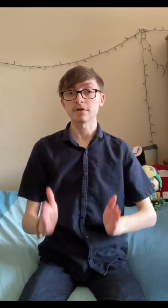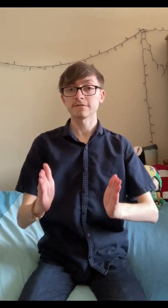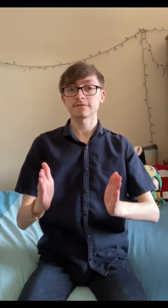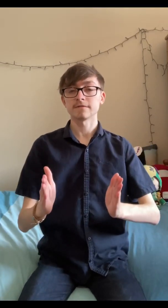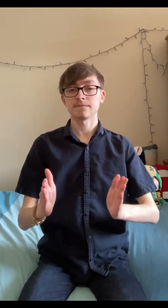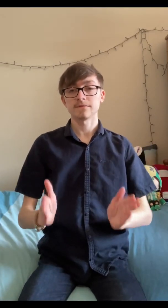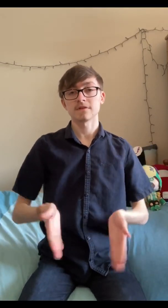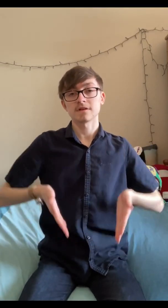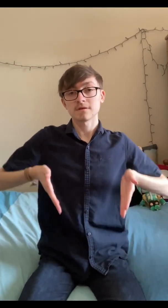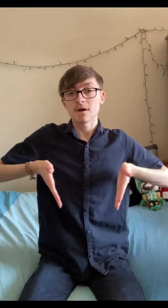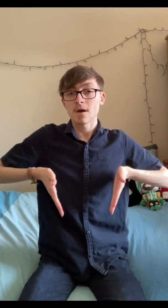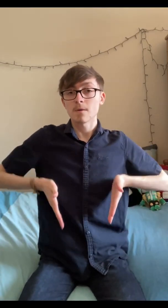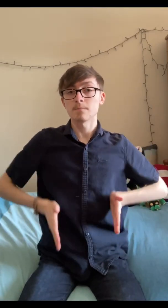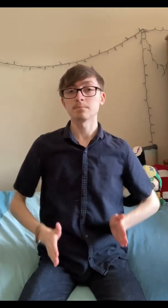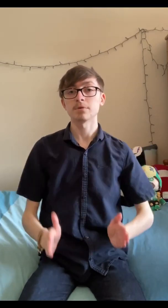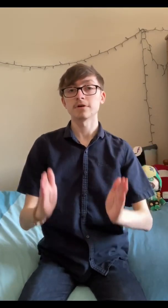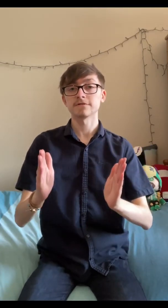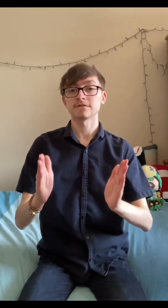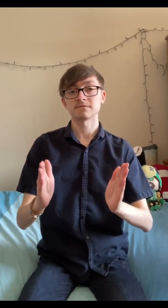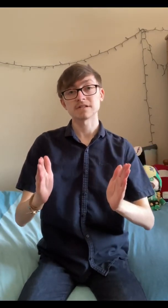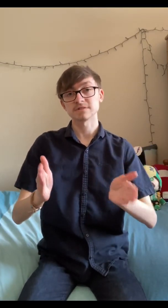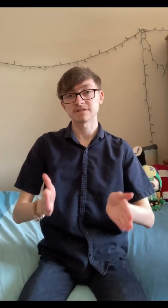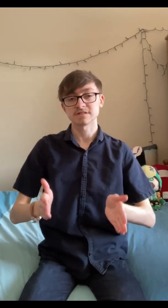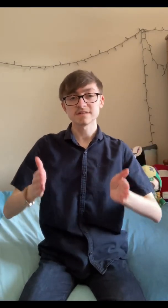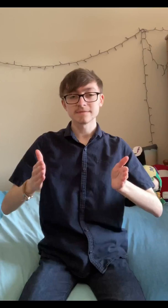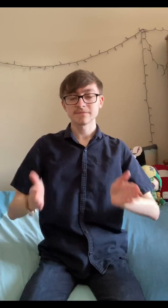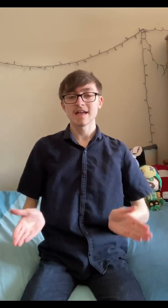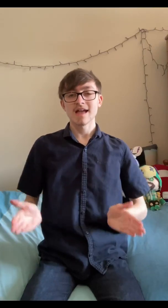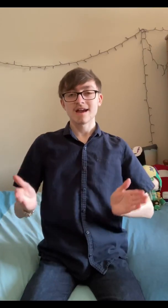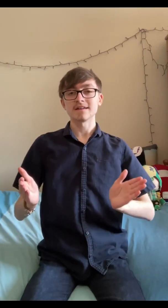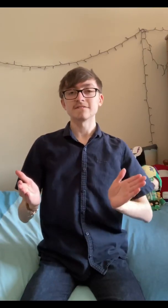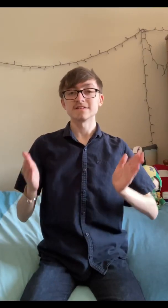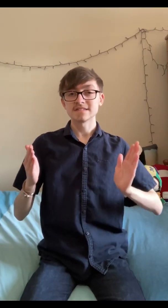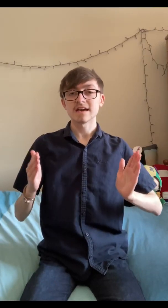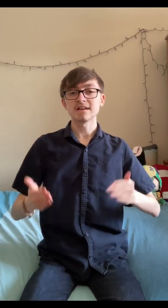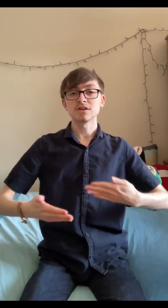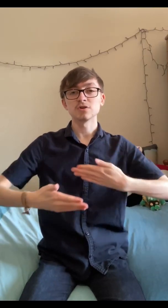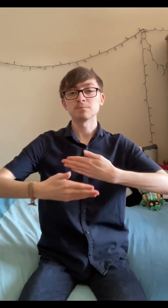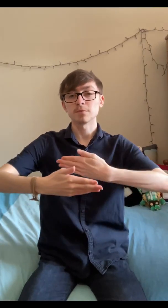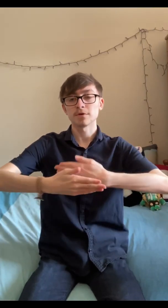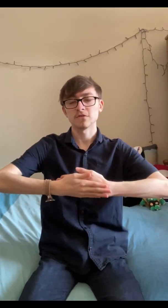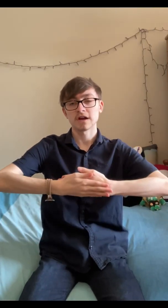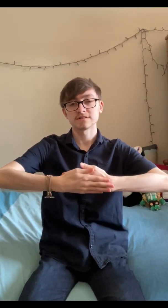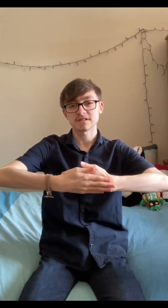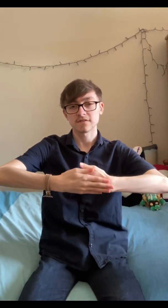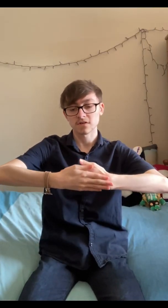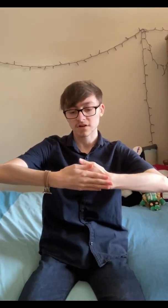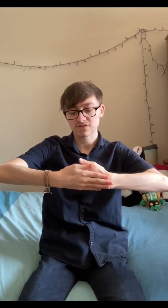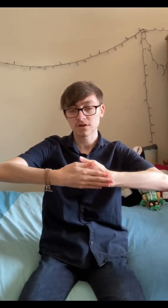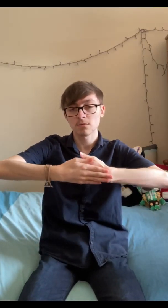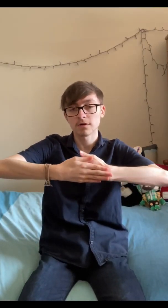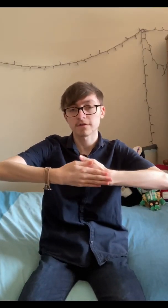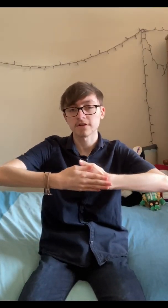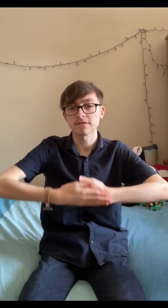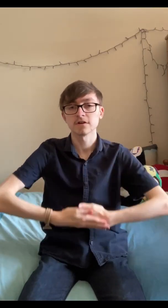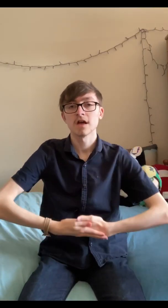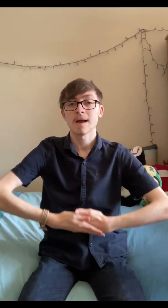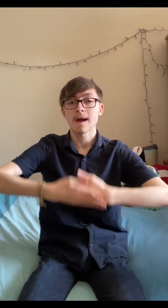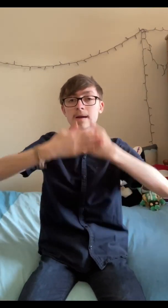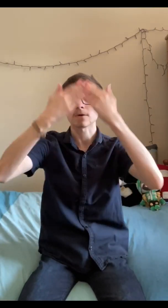birth, birth, as we just said. And then for day, you would put both your hands together like so, one in front of the other, and open